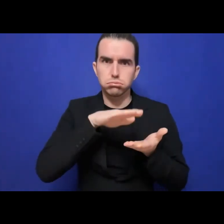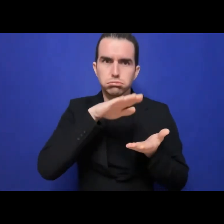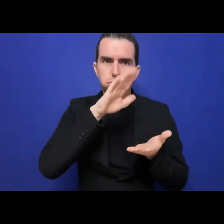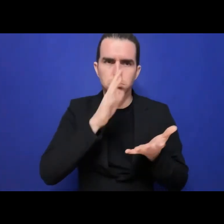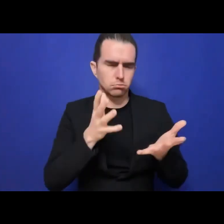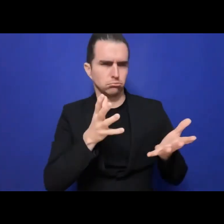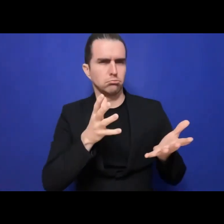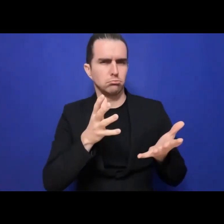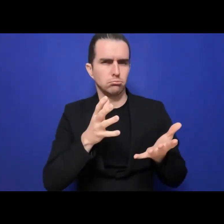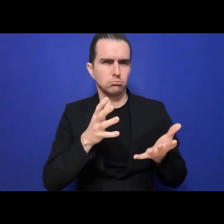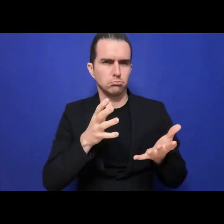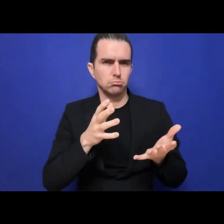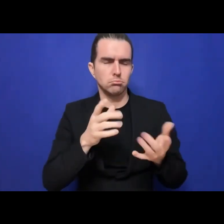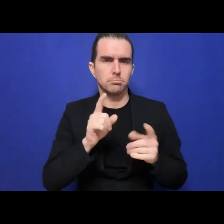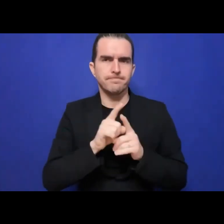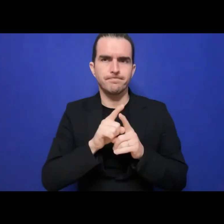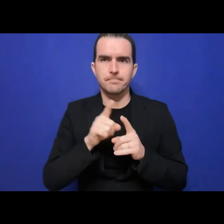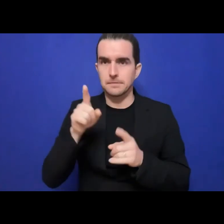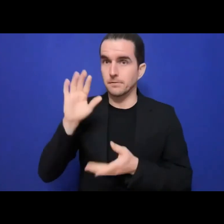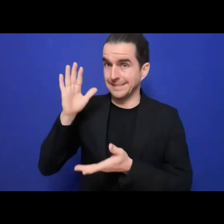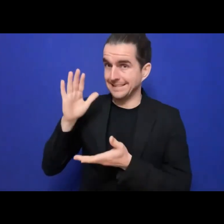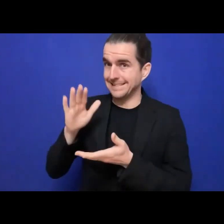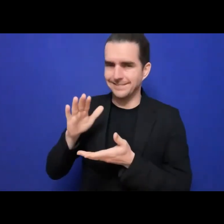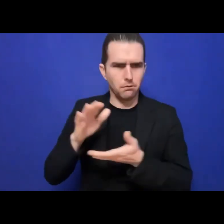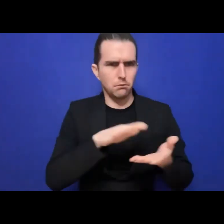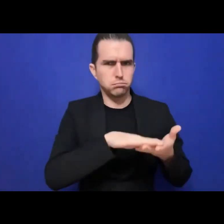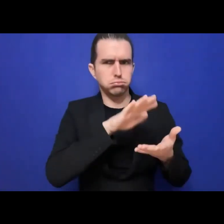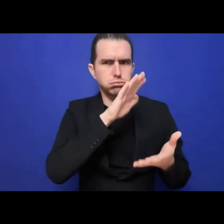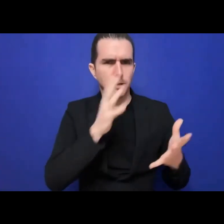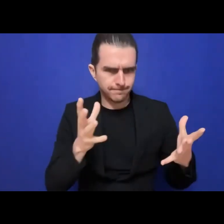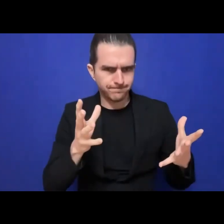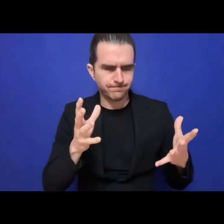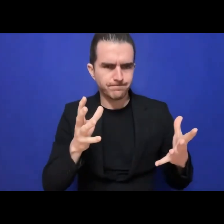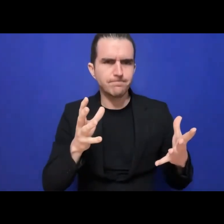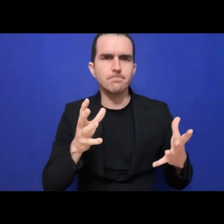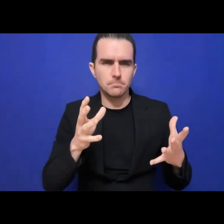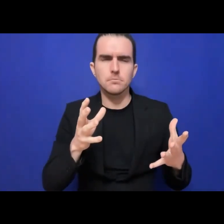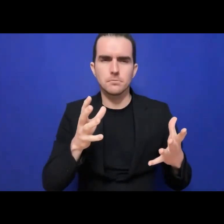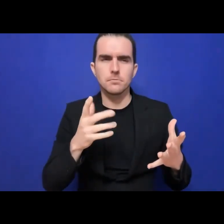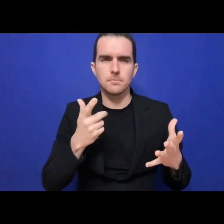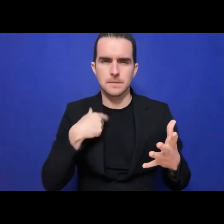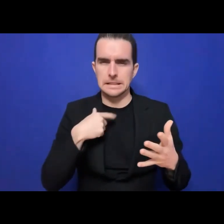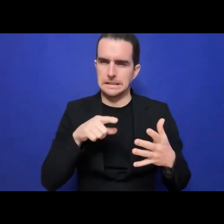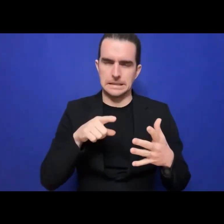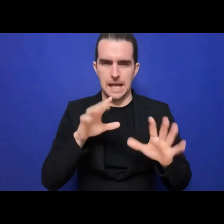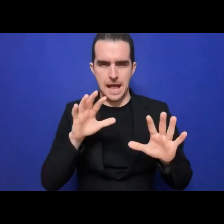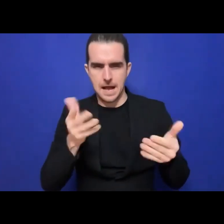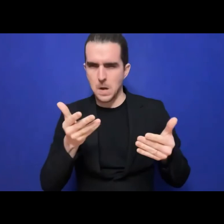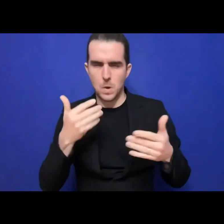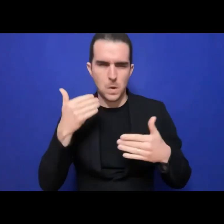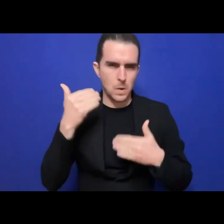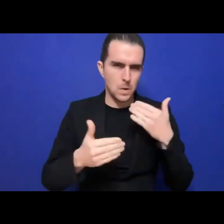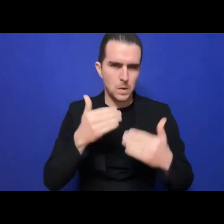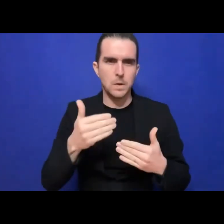my report, this was the government's white paper, and it actually had the